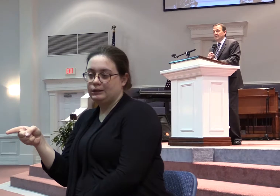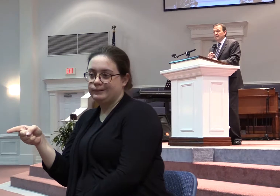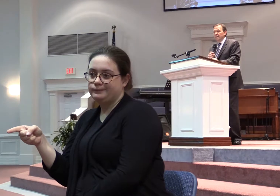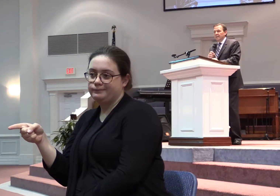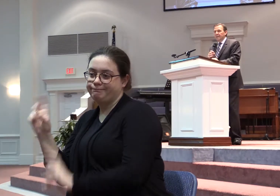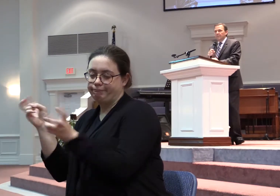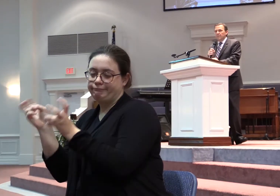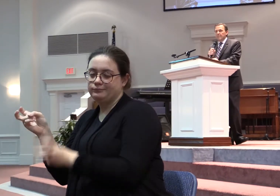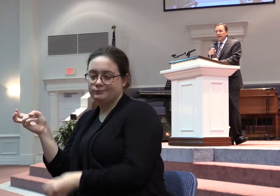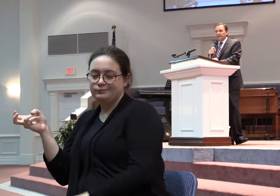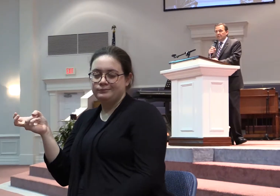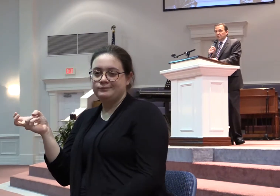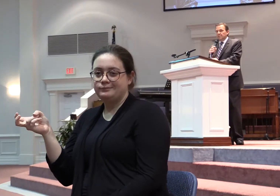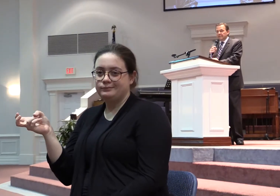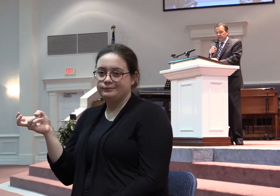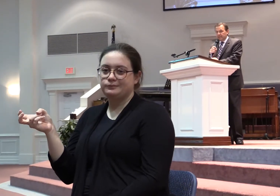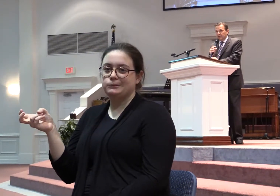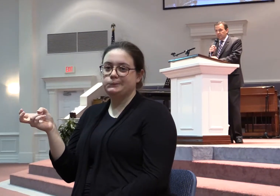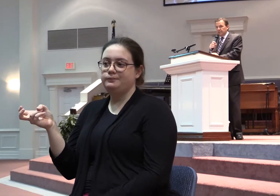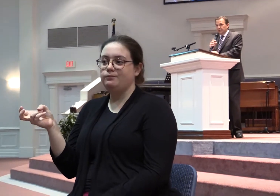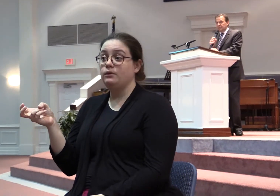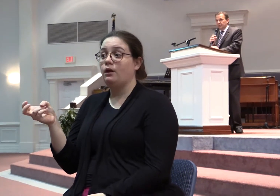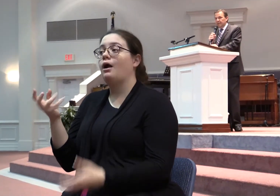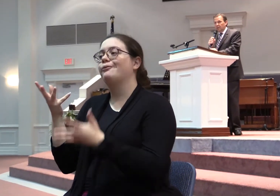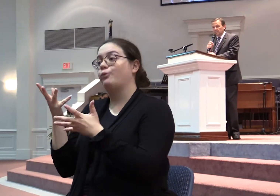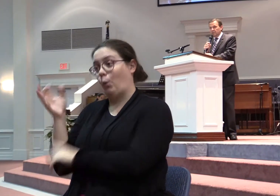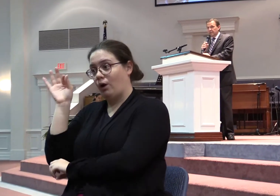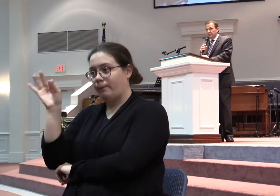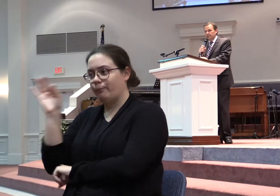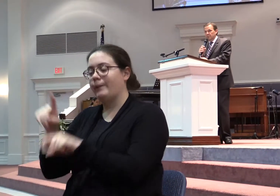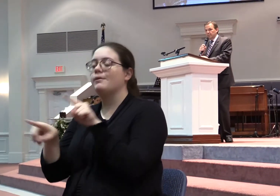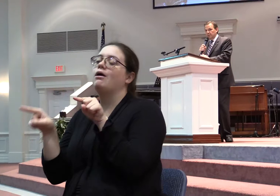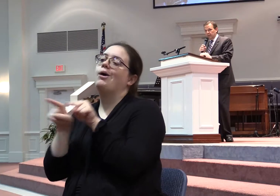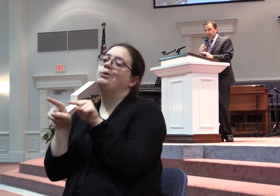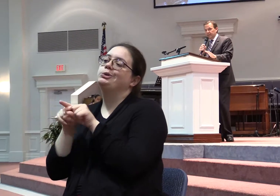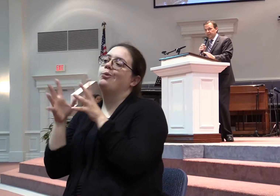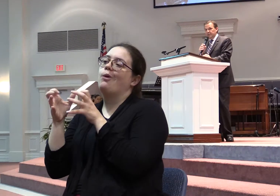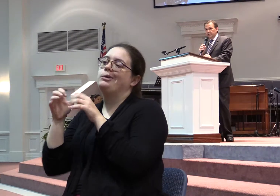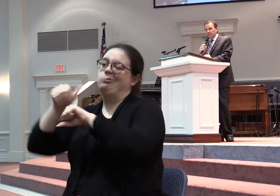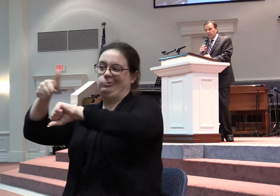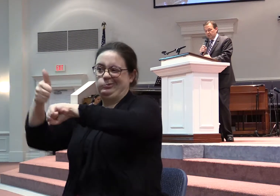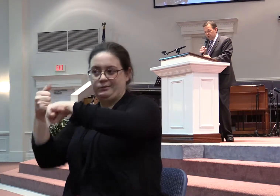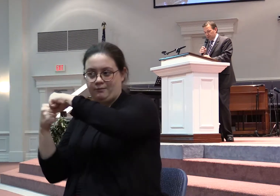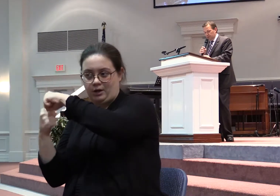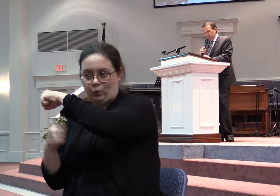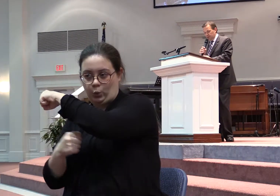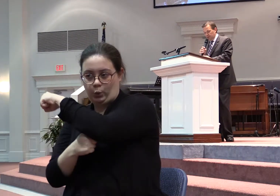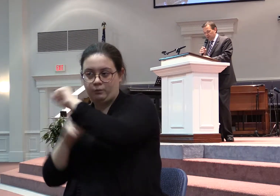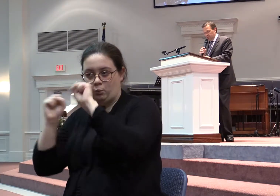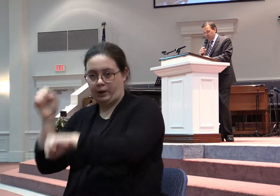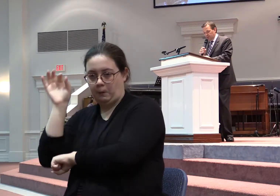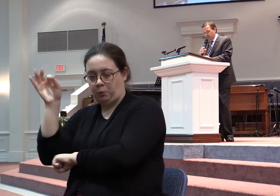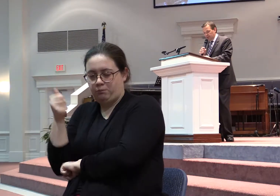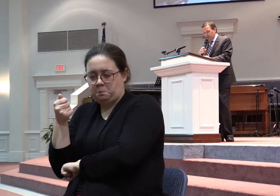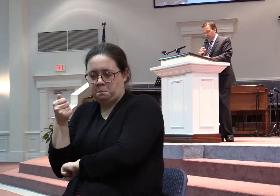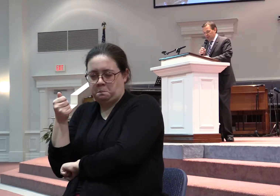Amen. Now, I do intend on preaching, but I also intend on building a foundation in which to preach a little